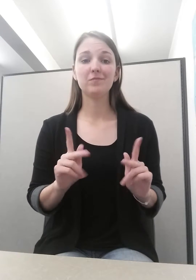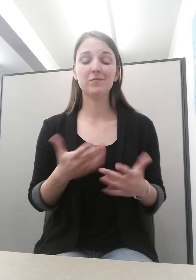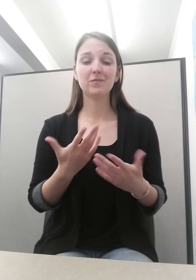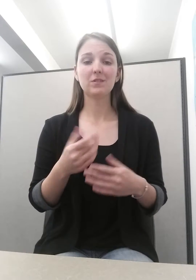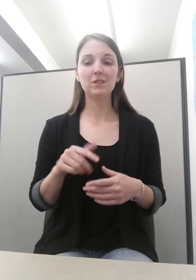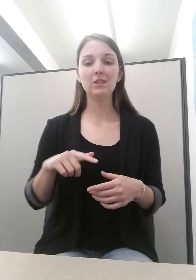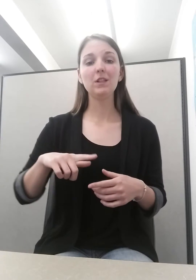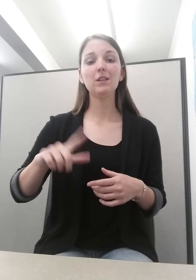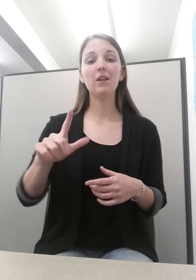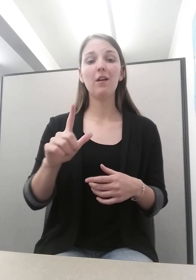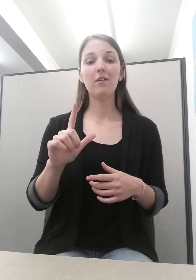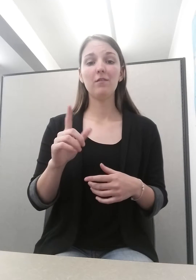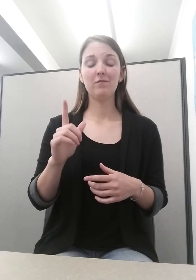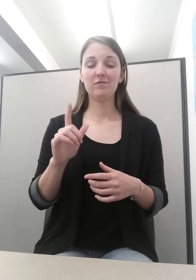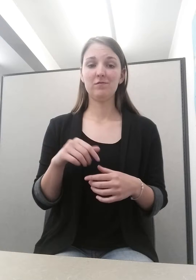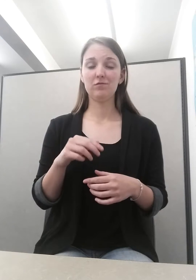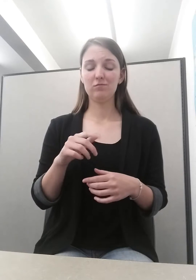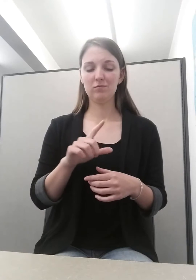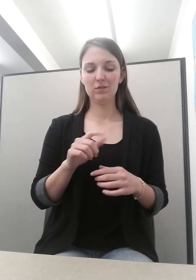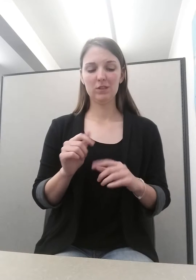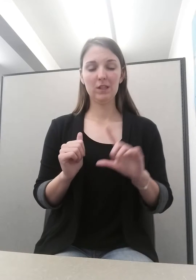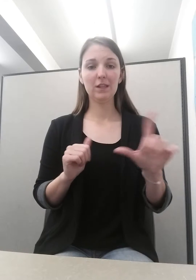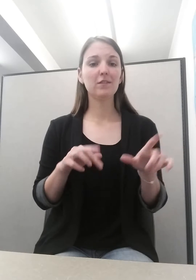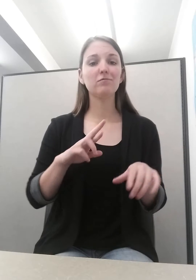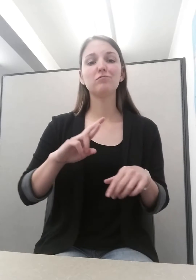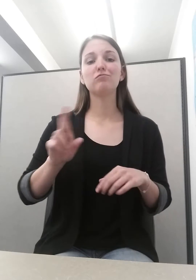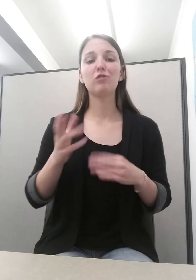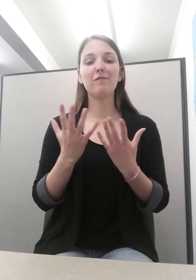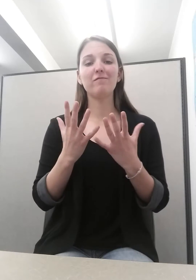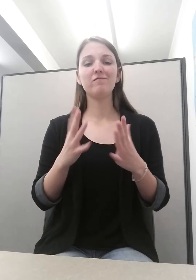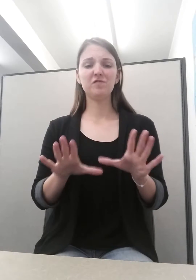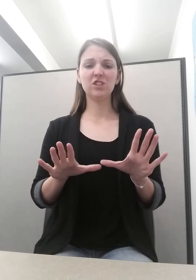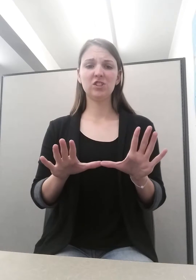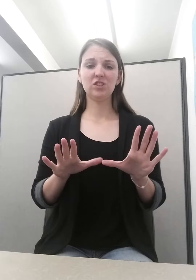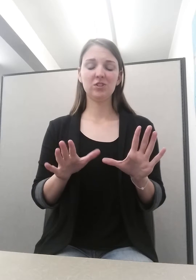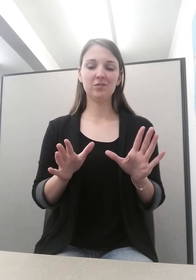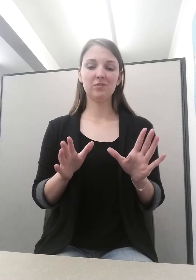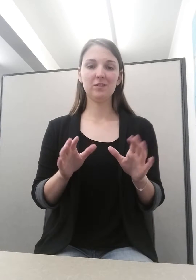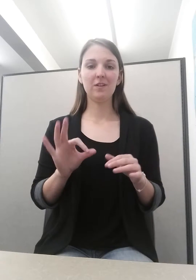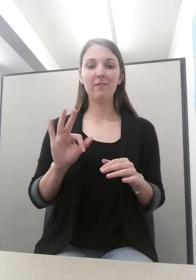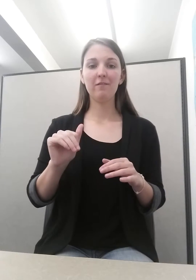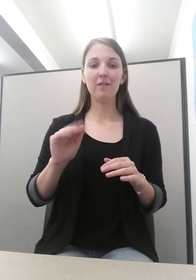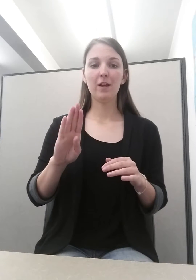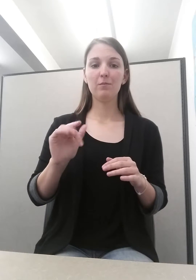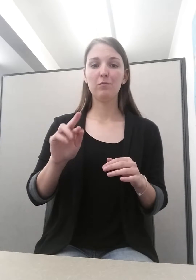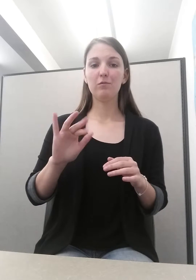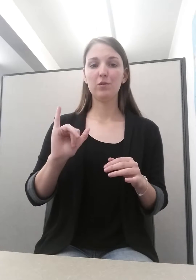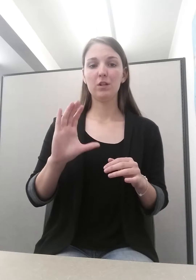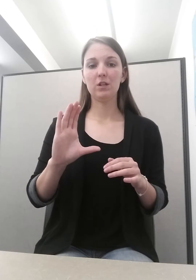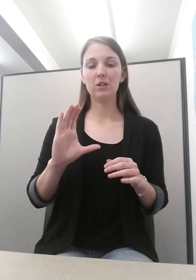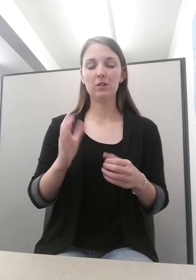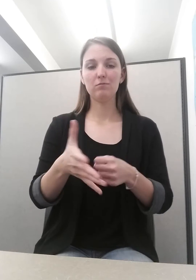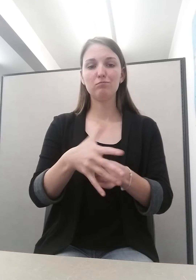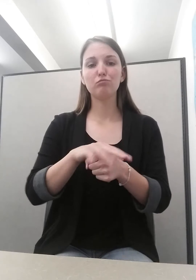right side, the zipper the fabric is totally covering the zipper so that you cannot see